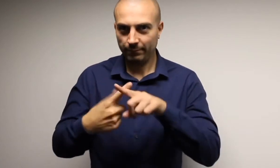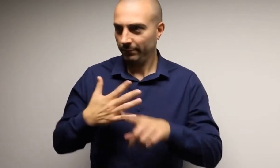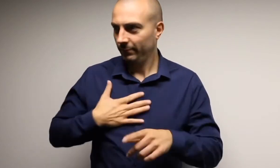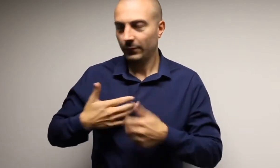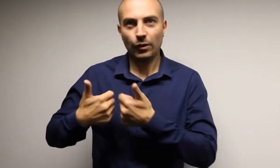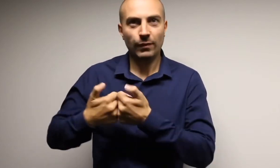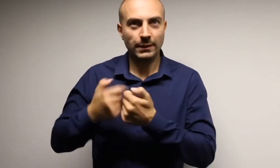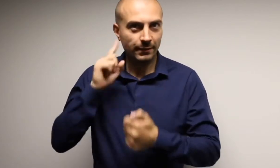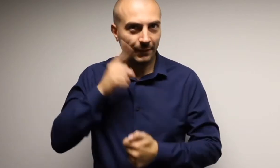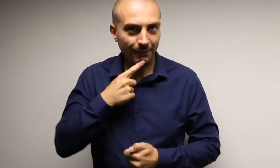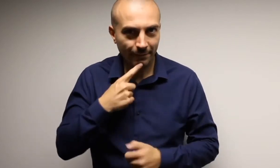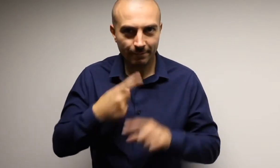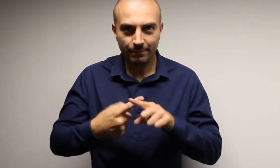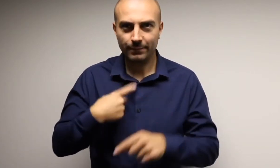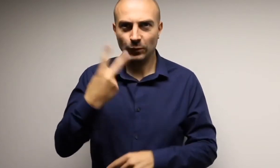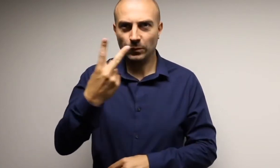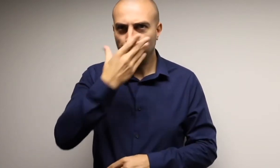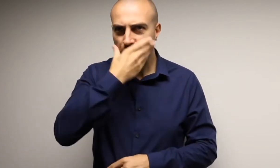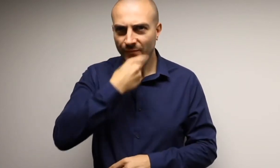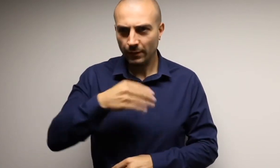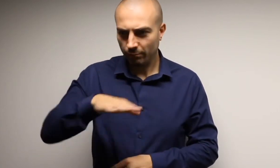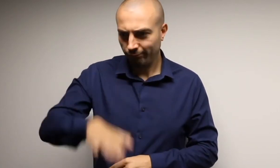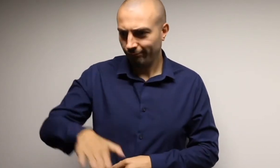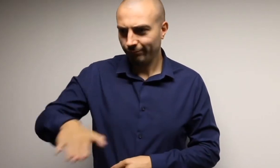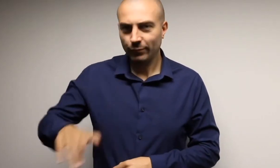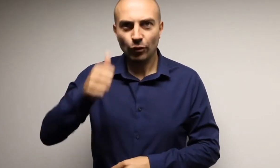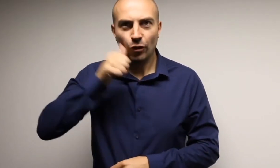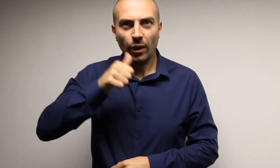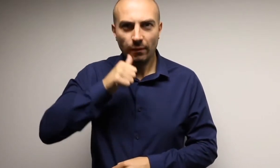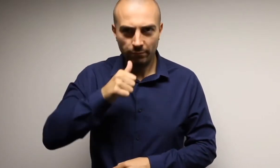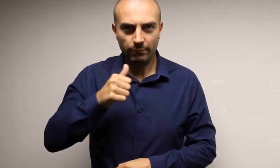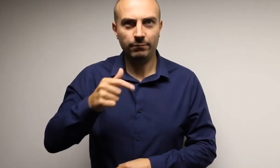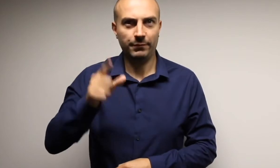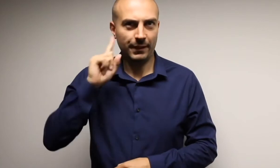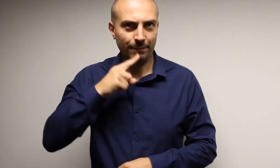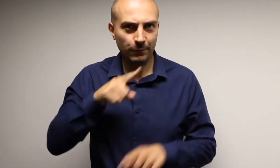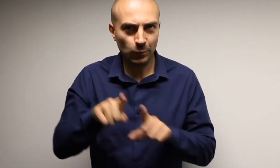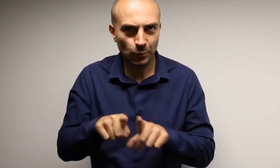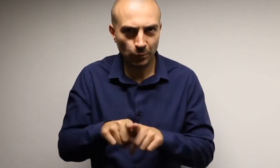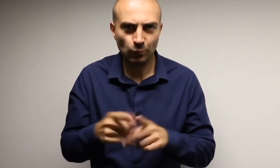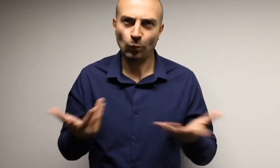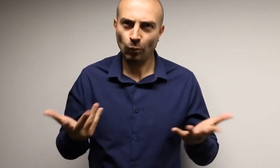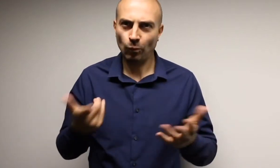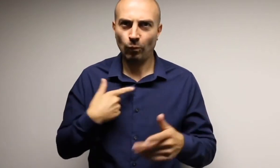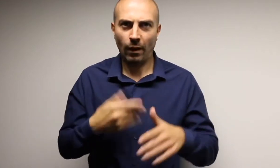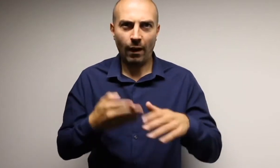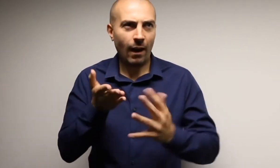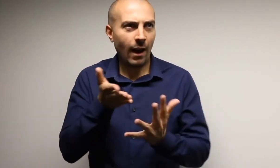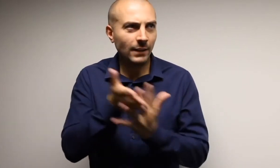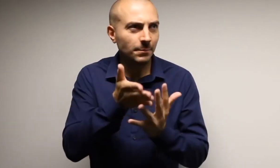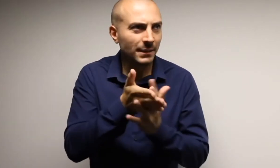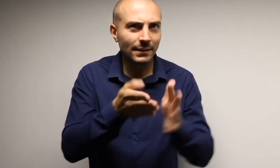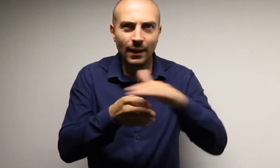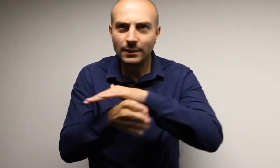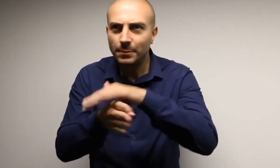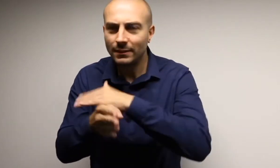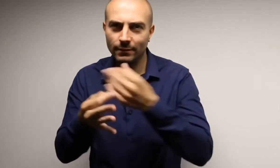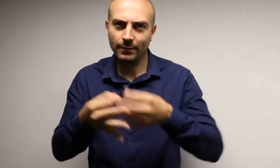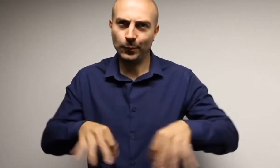is deaf and our two beautiful daughters are deaf too. So accessibility is important for